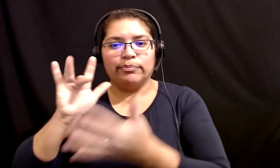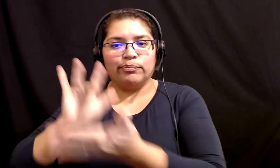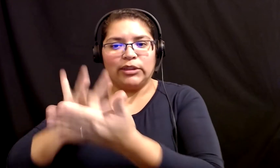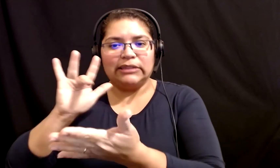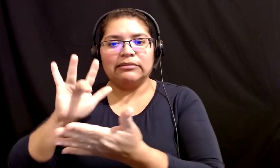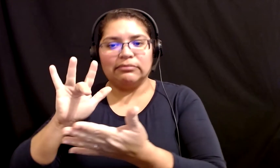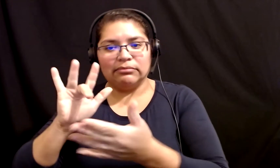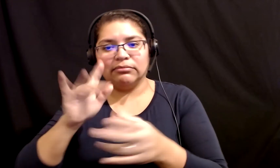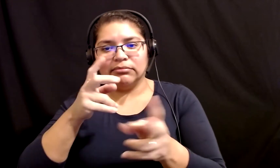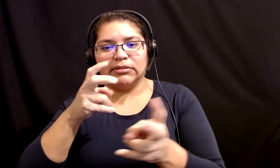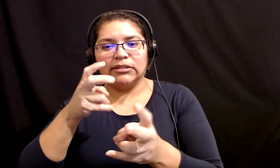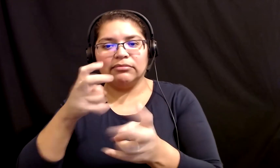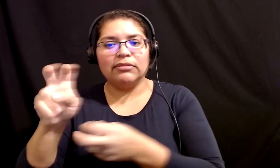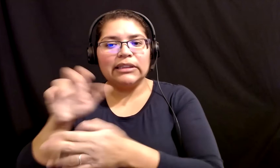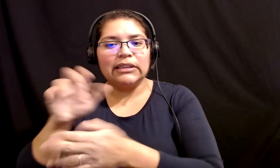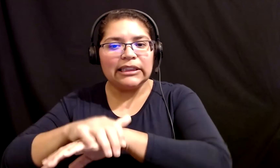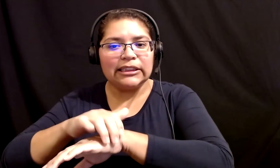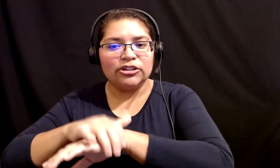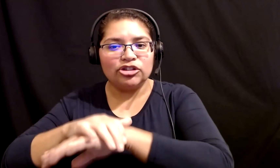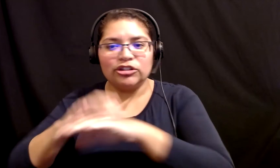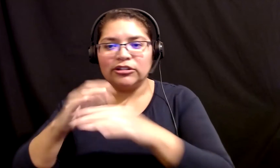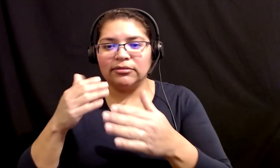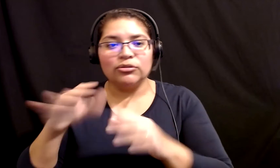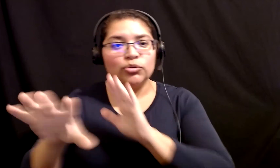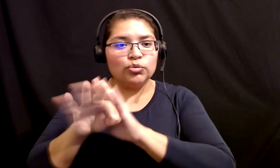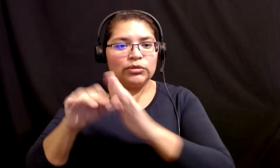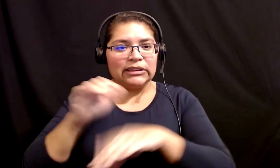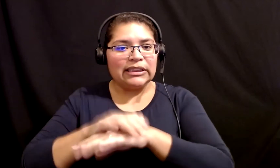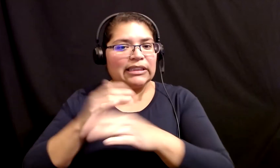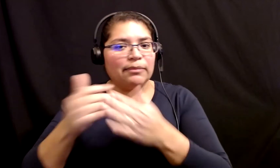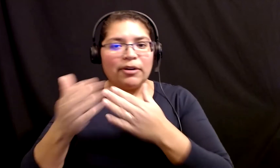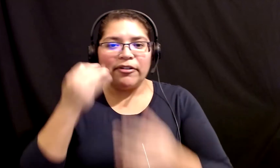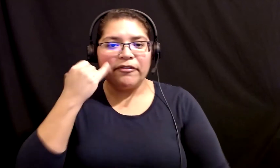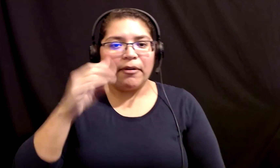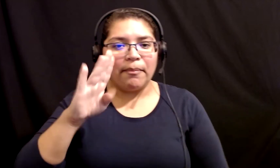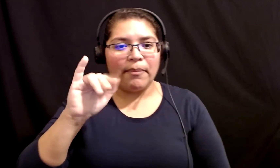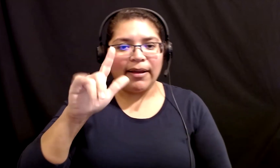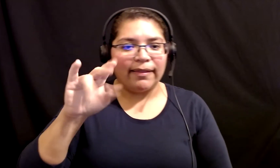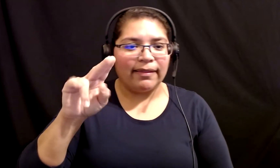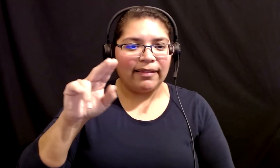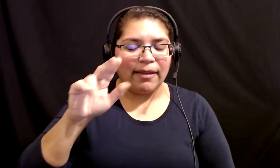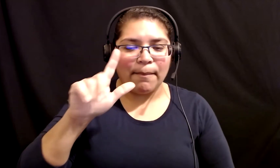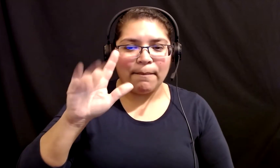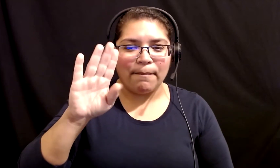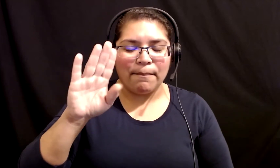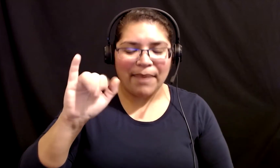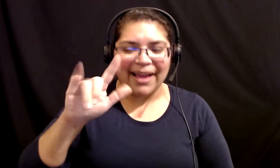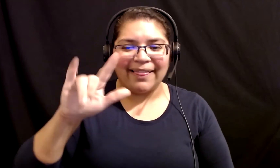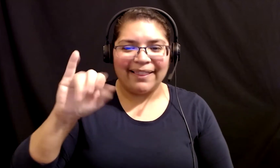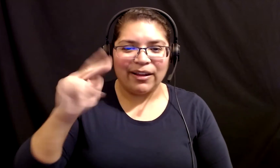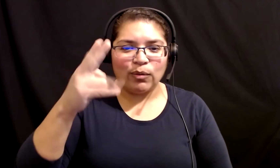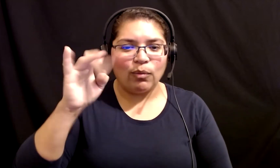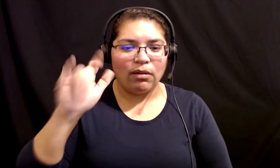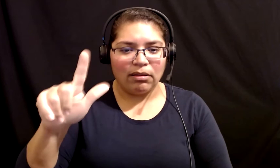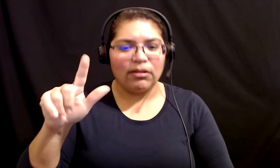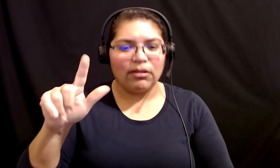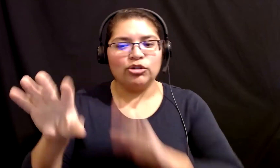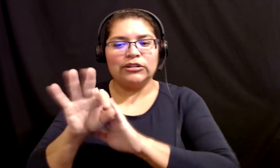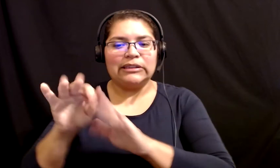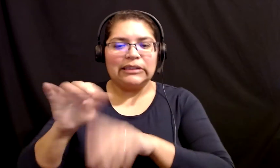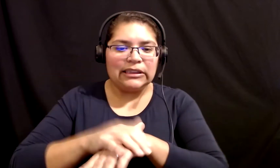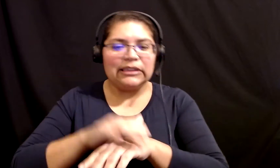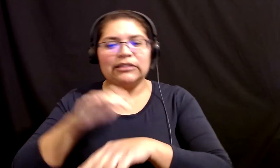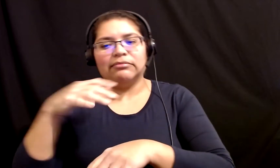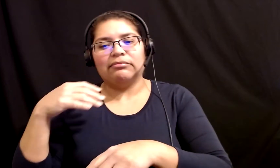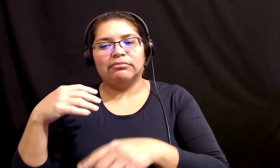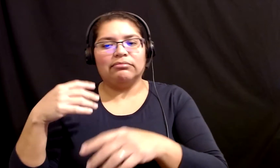to English. Select English, even if you are bilingual, select a channel or select English, because that way you will be able to exchange